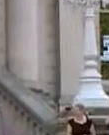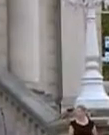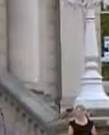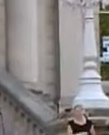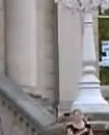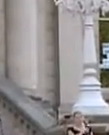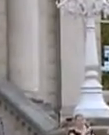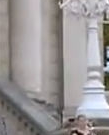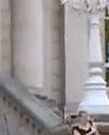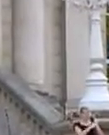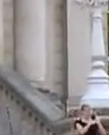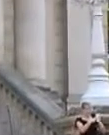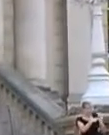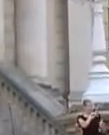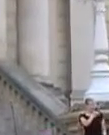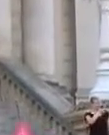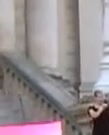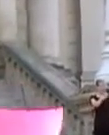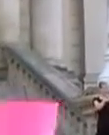State Representative Lisa Brown.